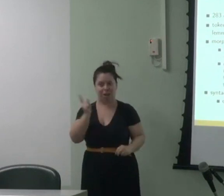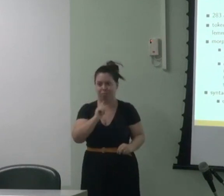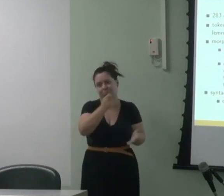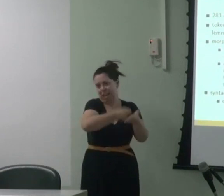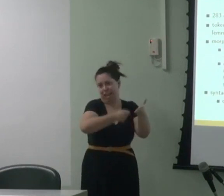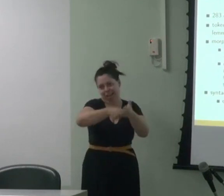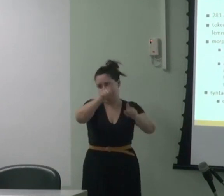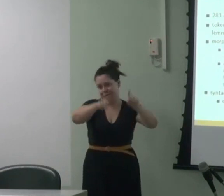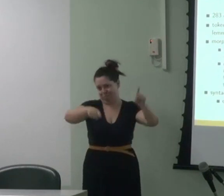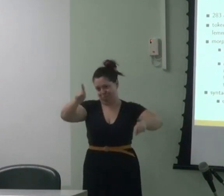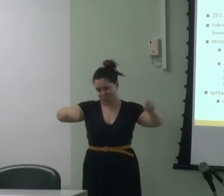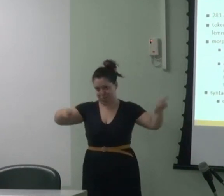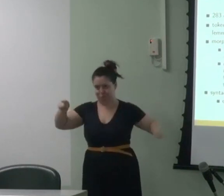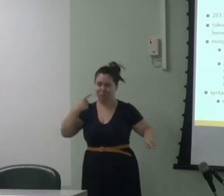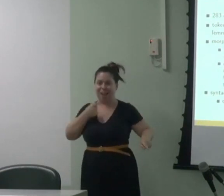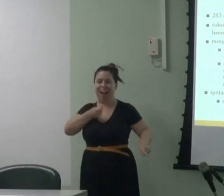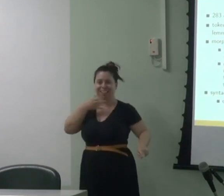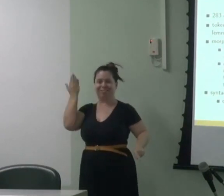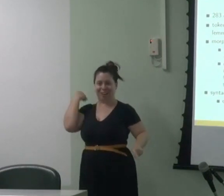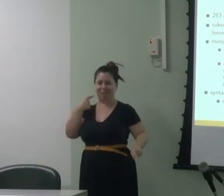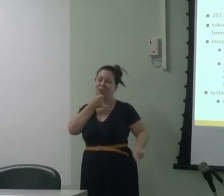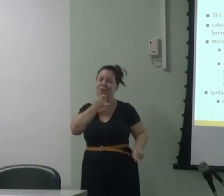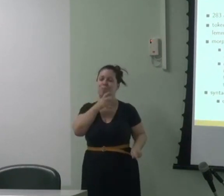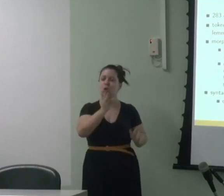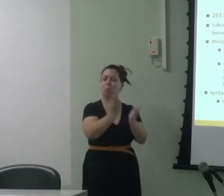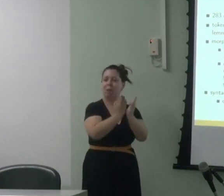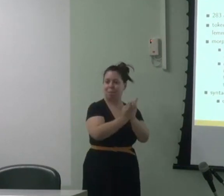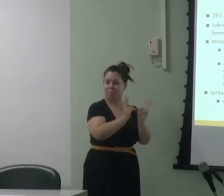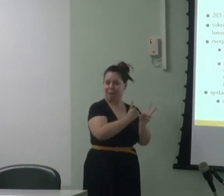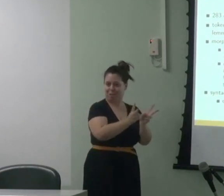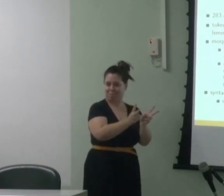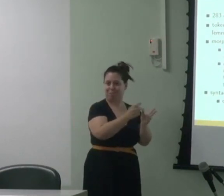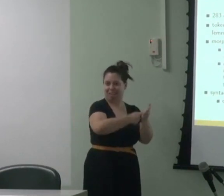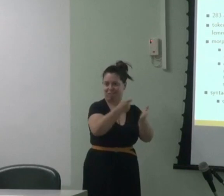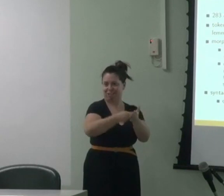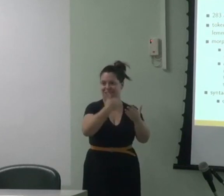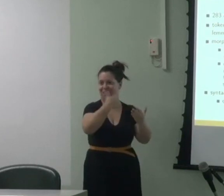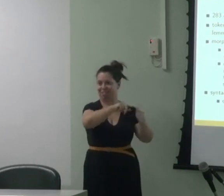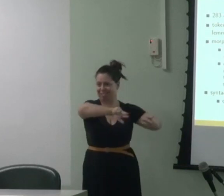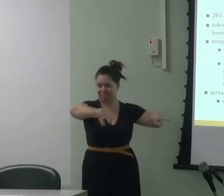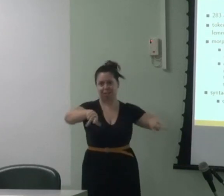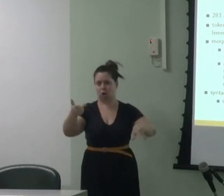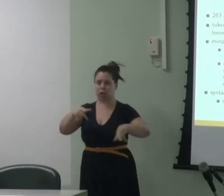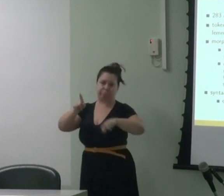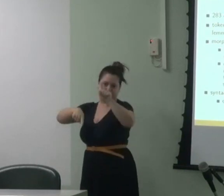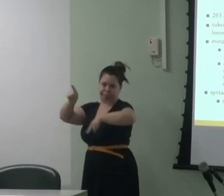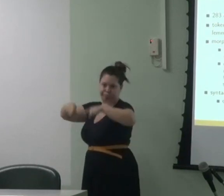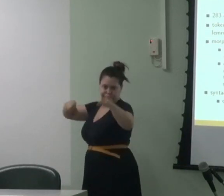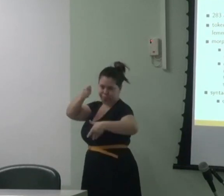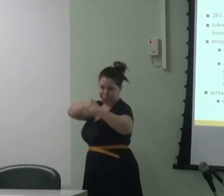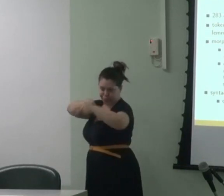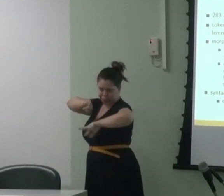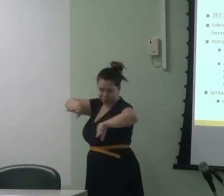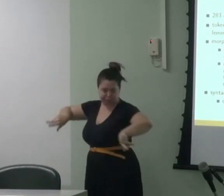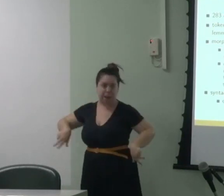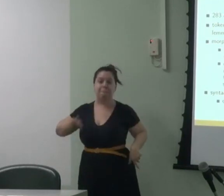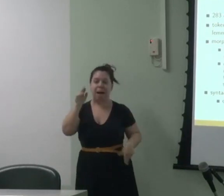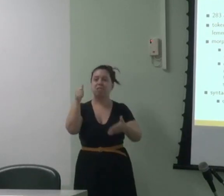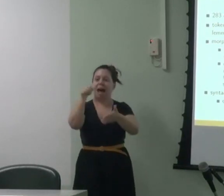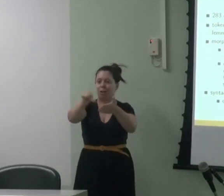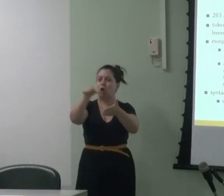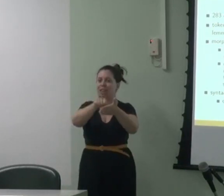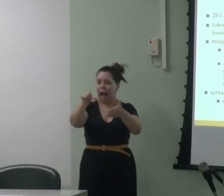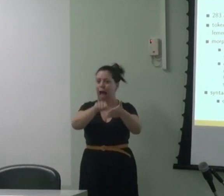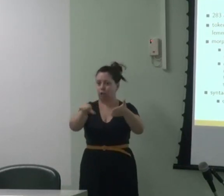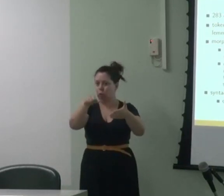the previous ones, but they are different text sets, but they are annotated under